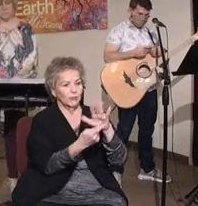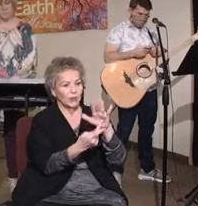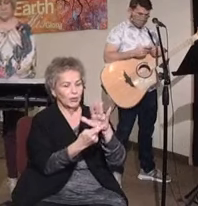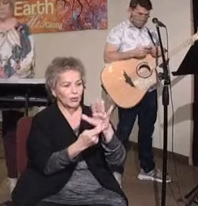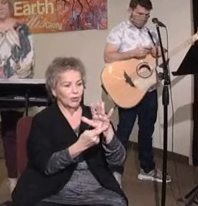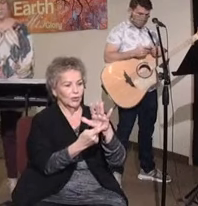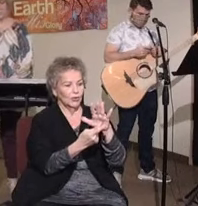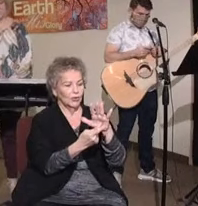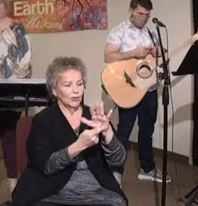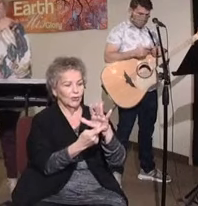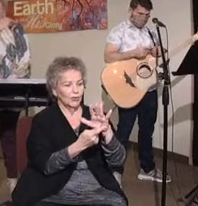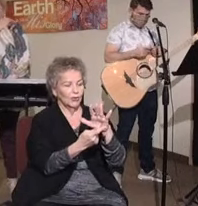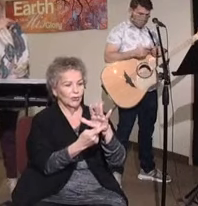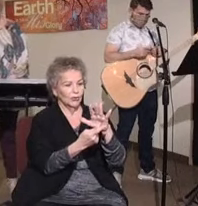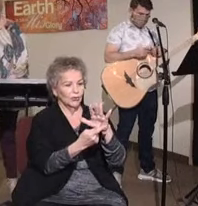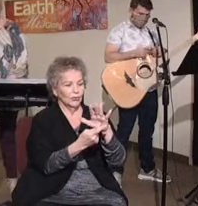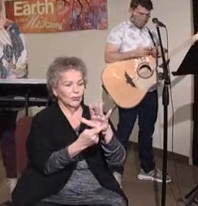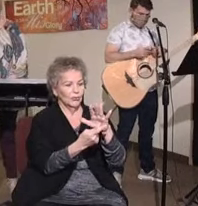We have an awful lot of common,